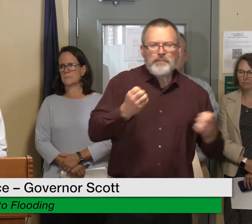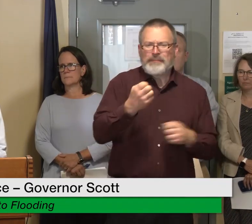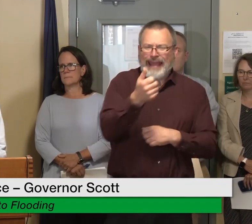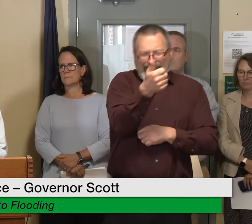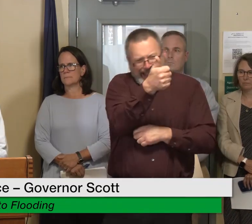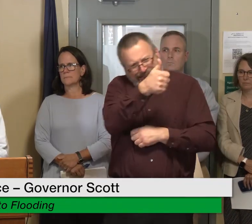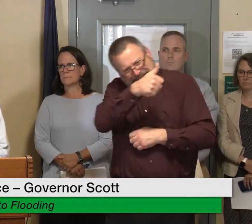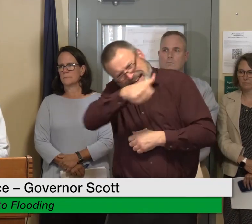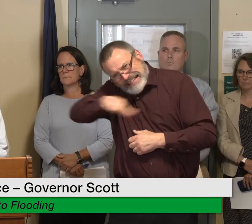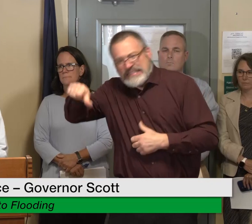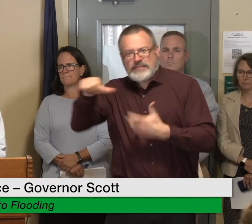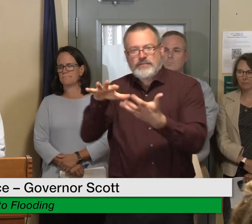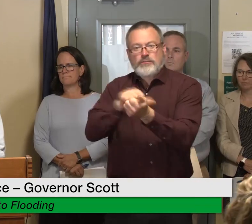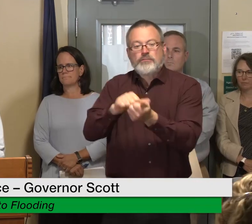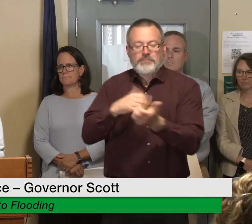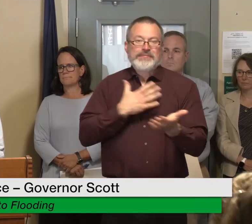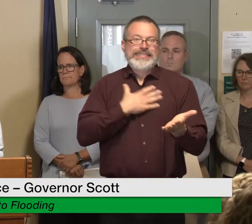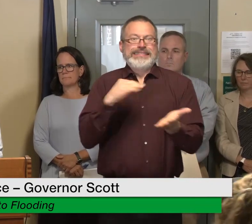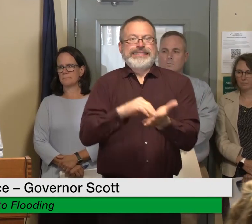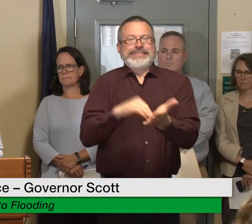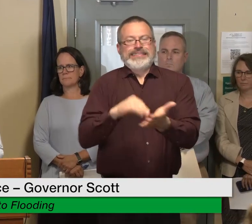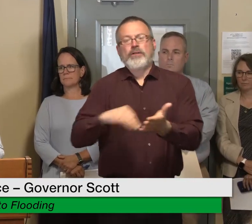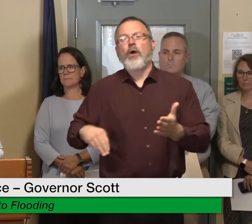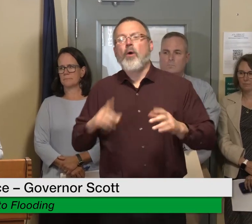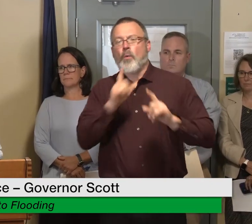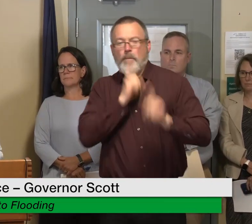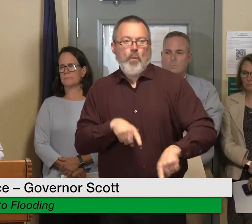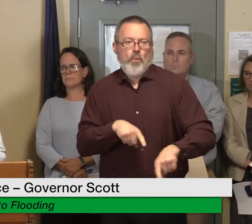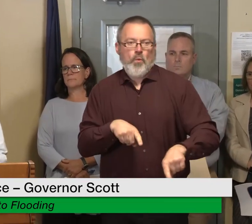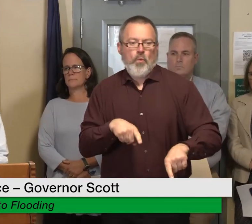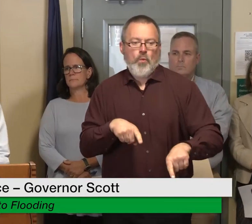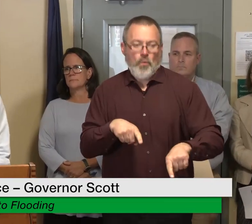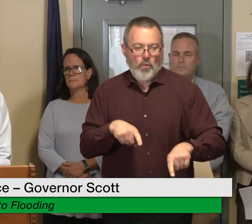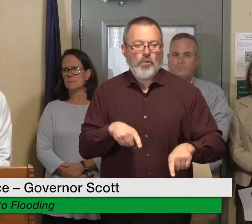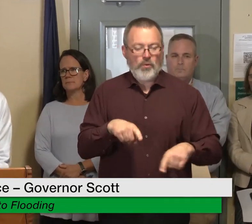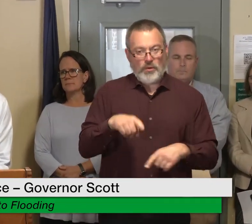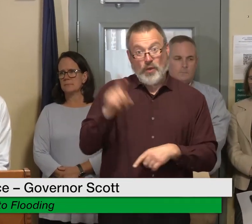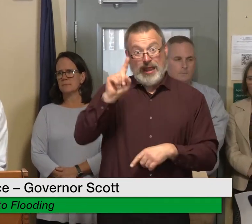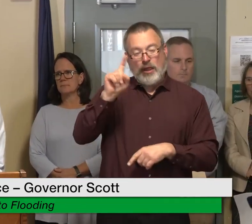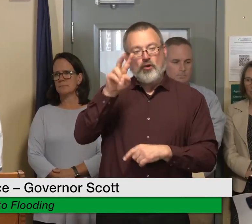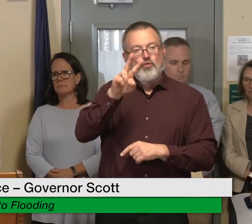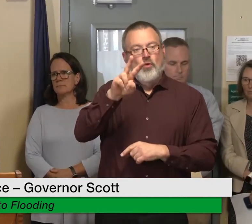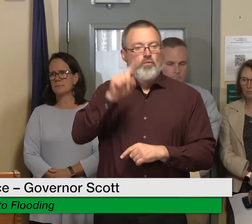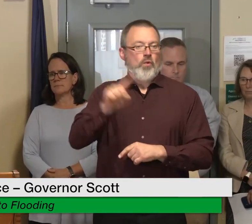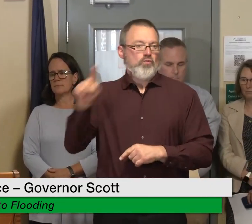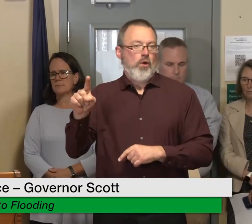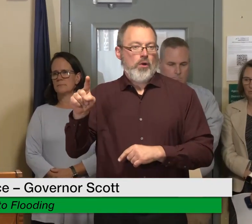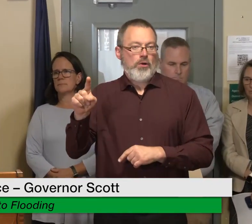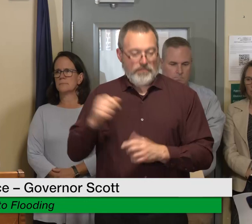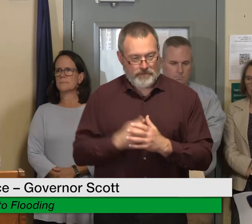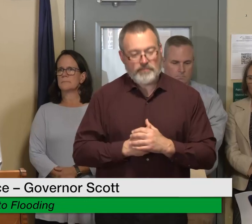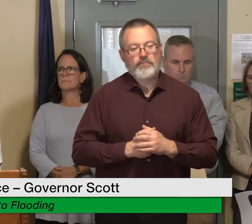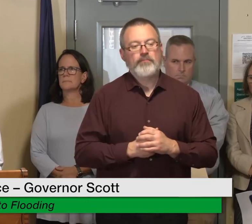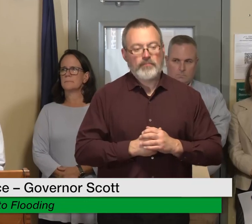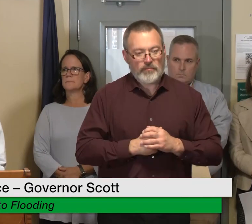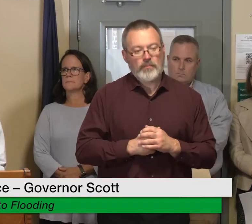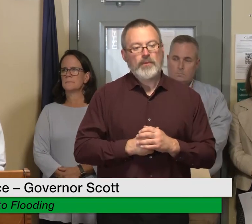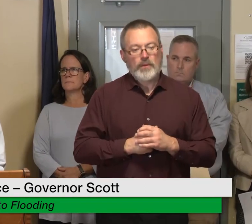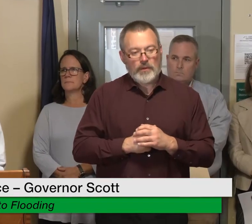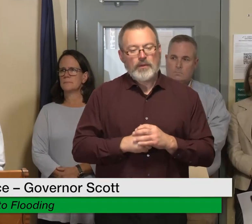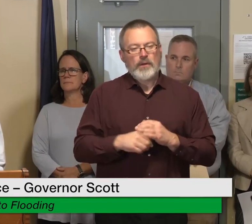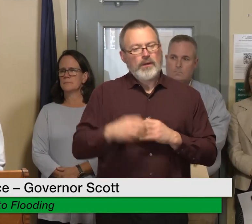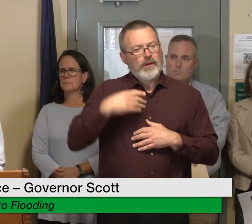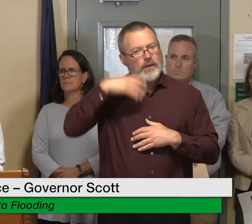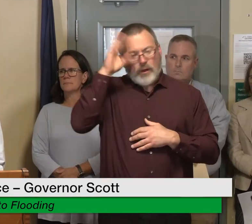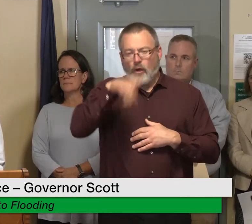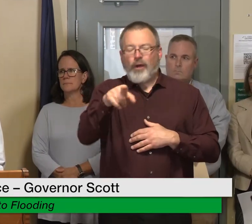please report it to 211. You may not think you need the help, but by reporting your damage, you're